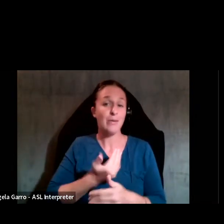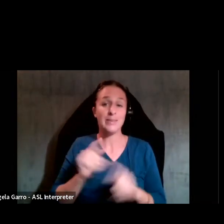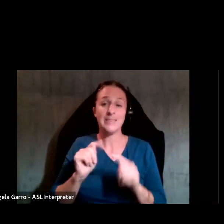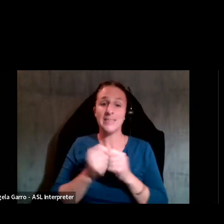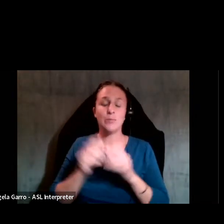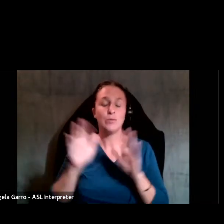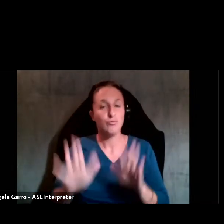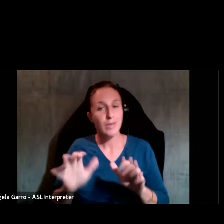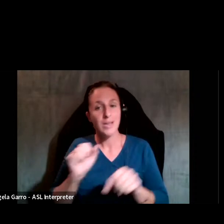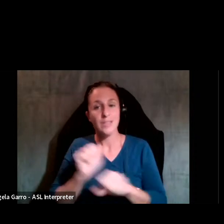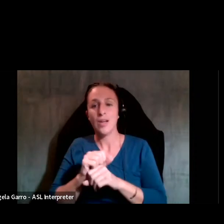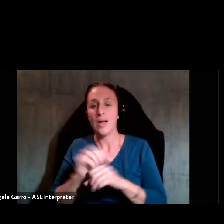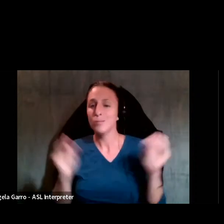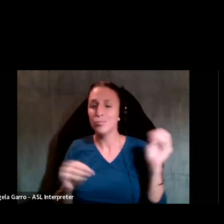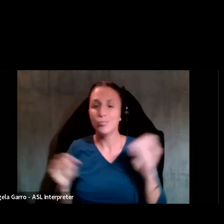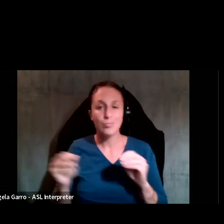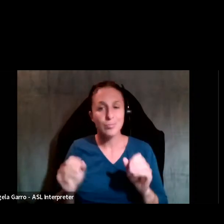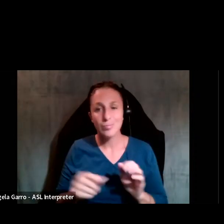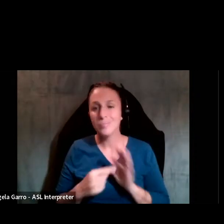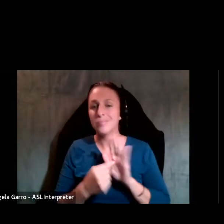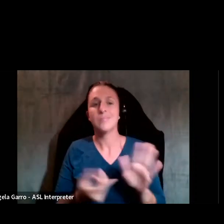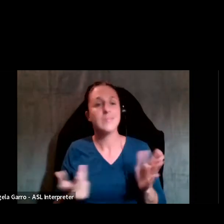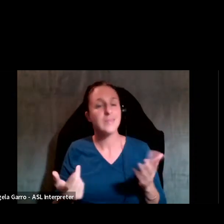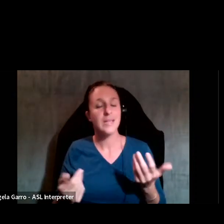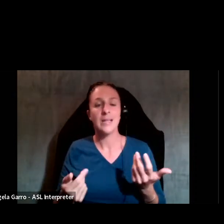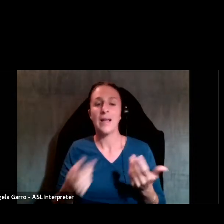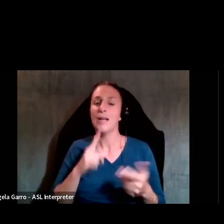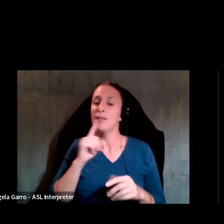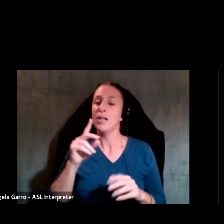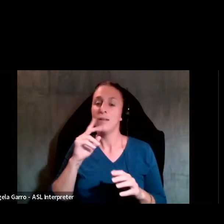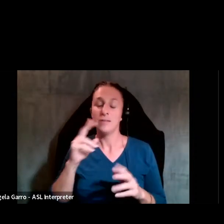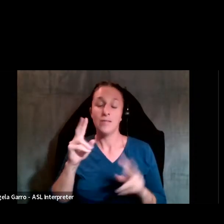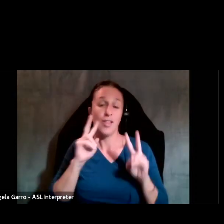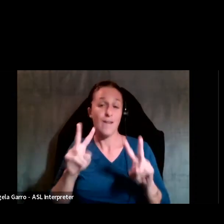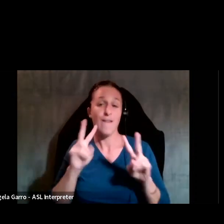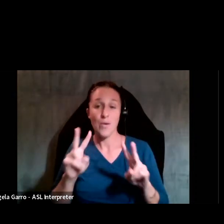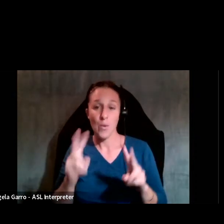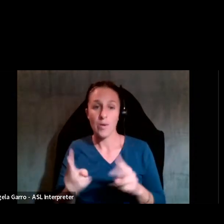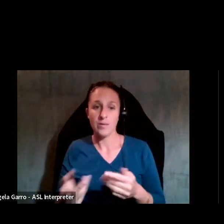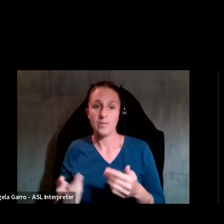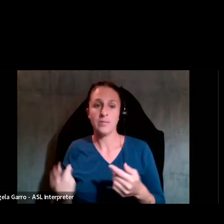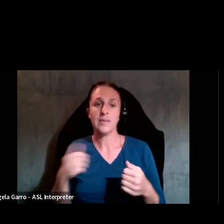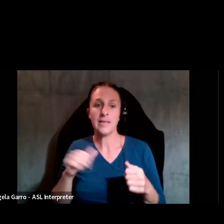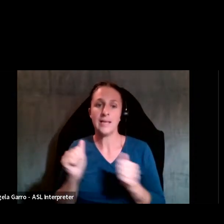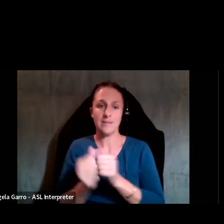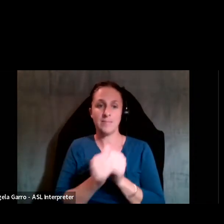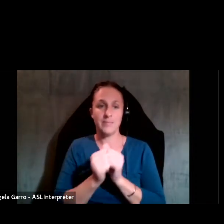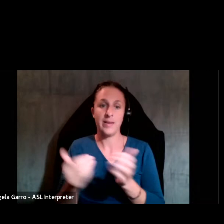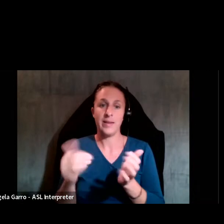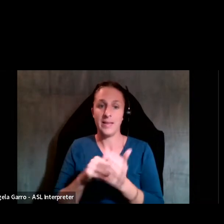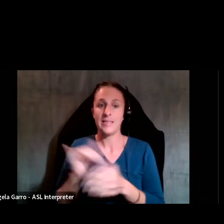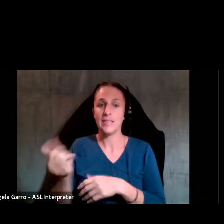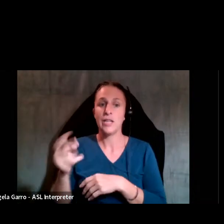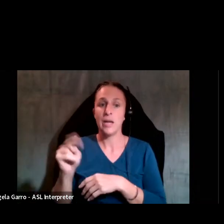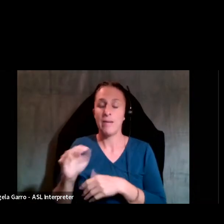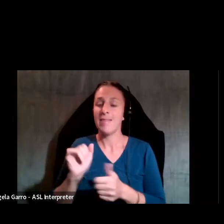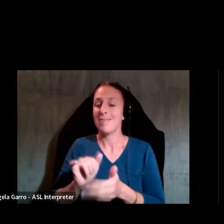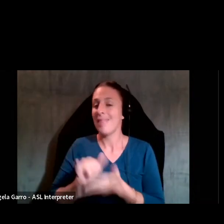of putting it on. And I'm looking forward to another time we can come together in January. So that was our partner